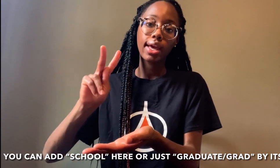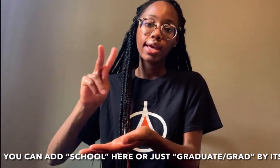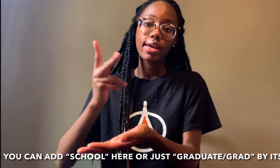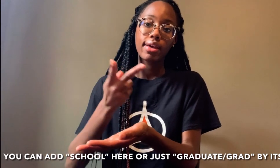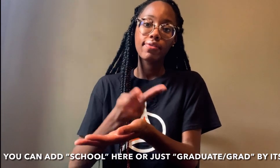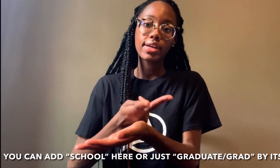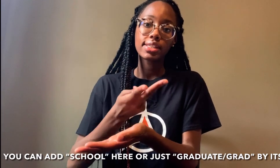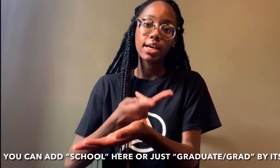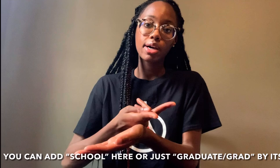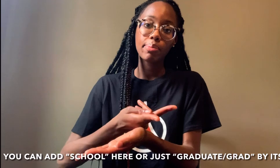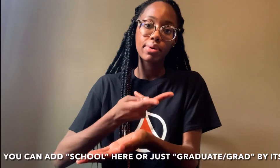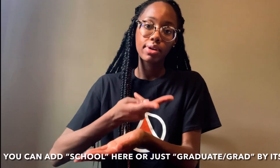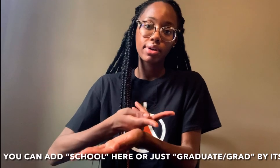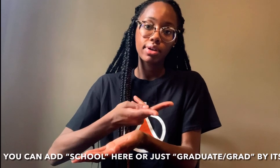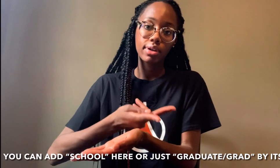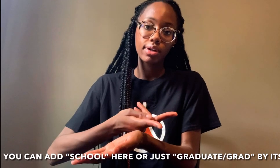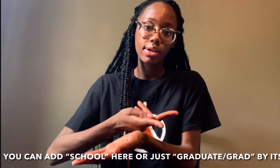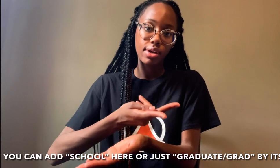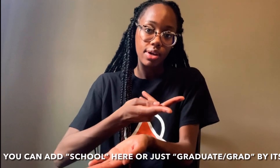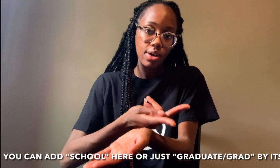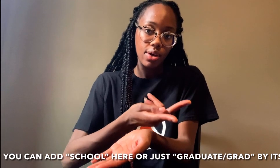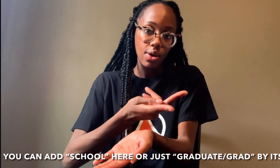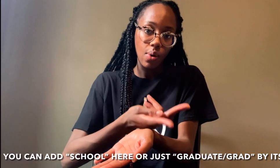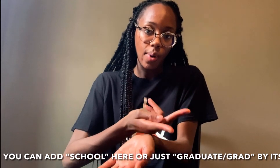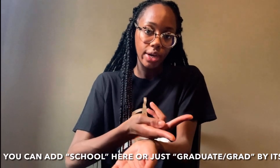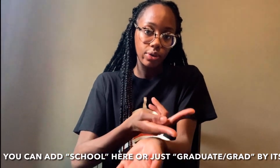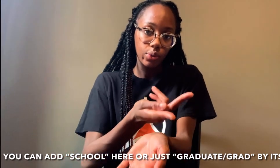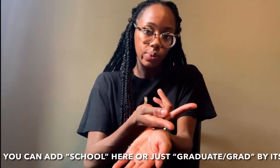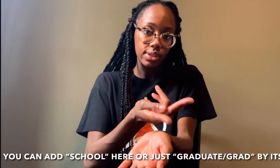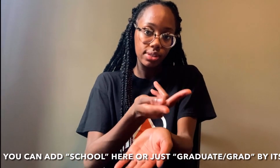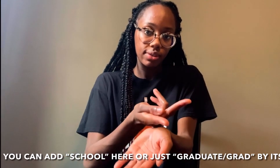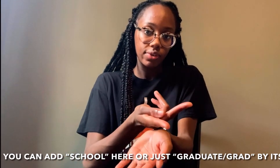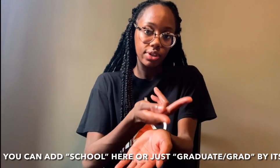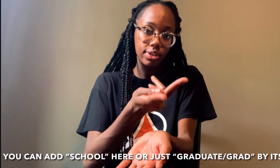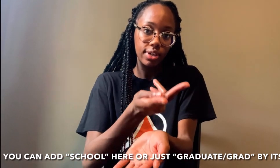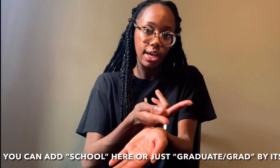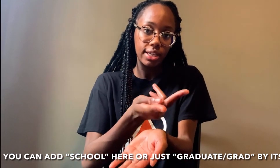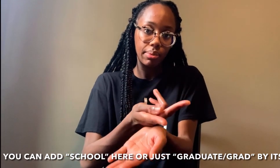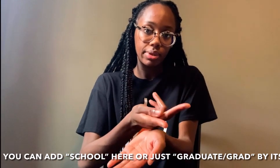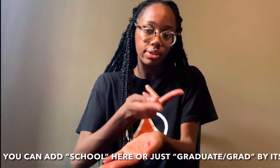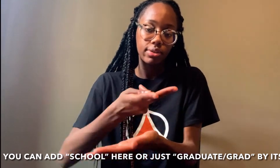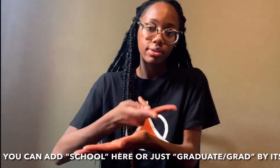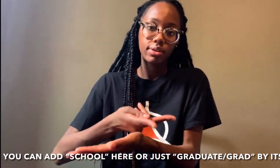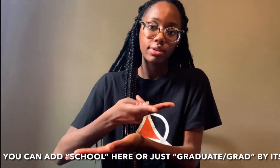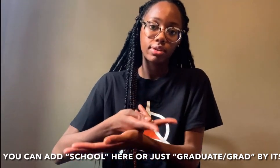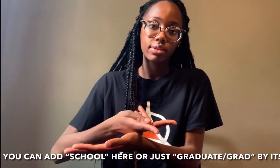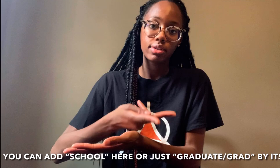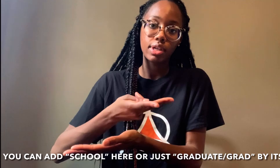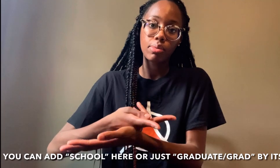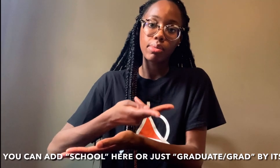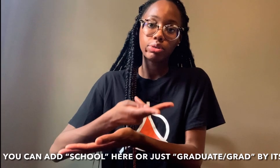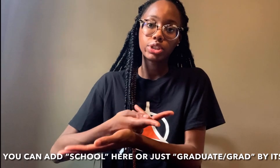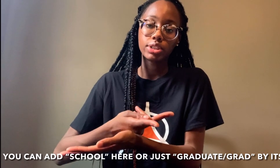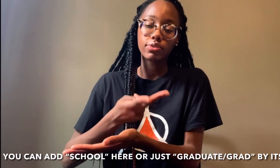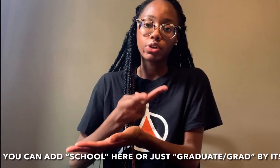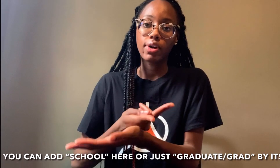K facing up, right on the wrist of your non-dominant. Double motion for